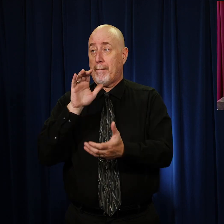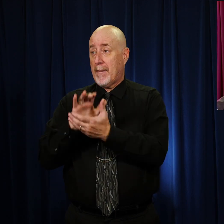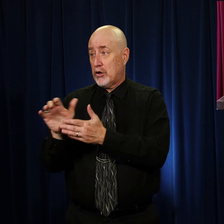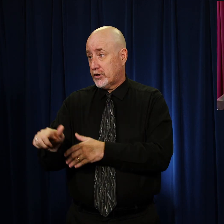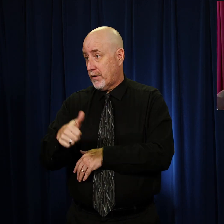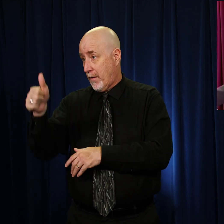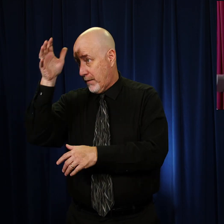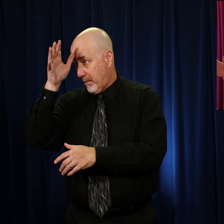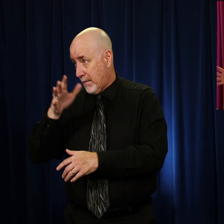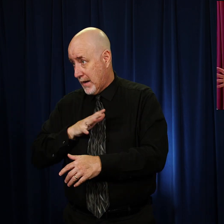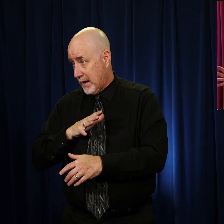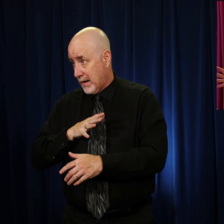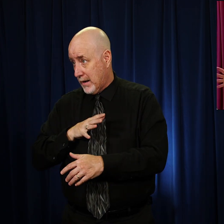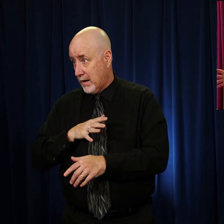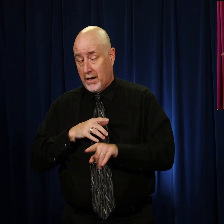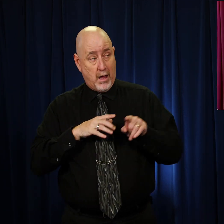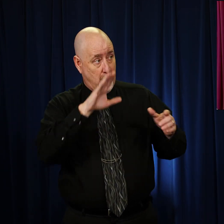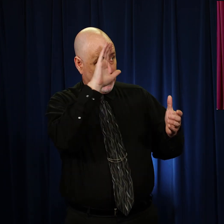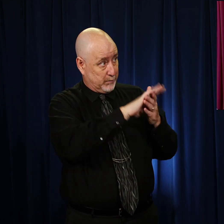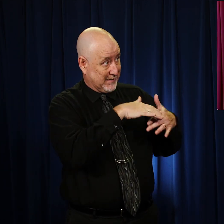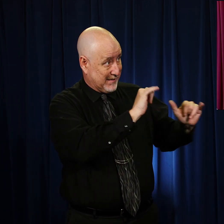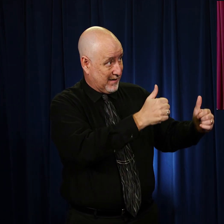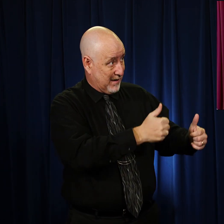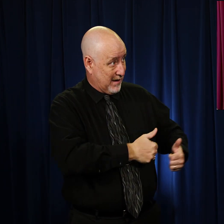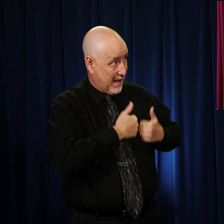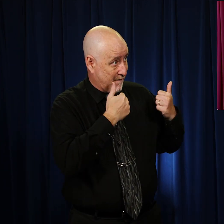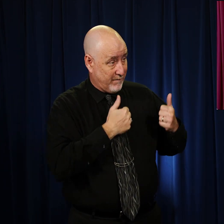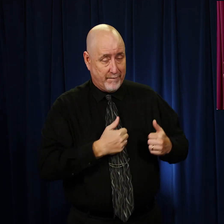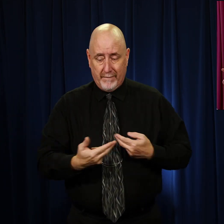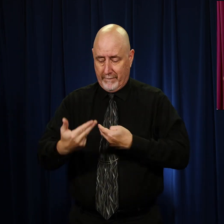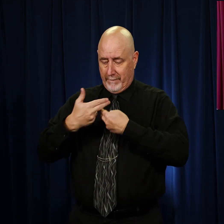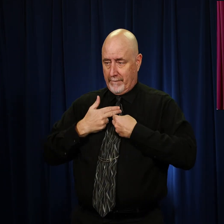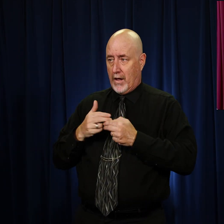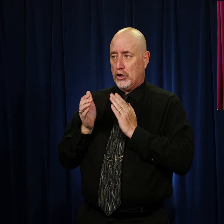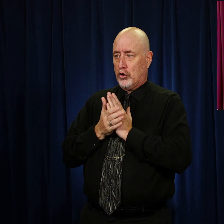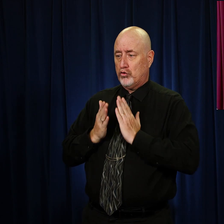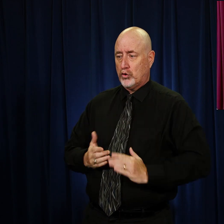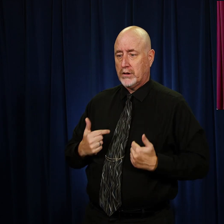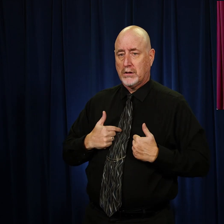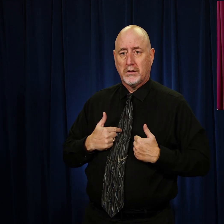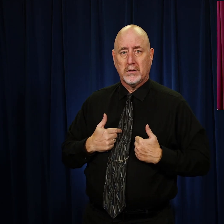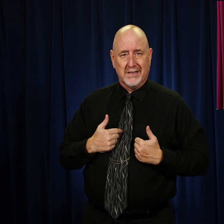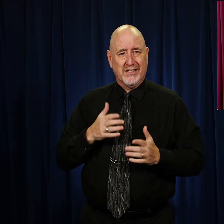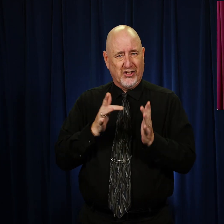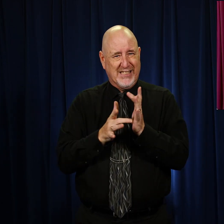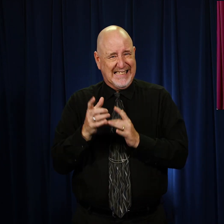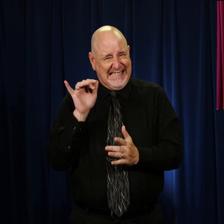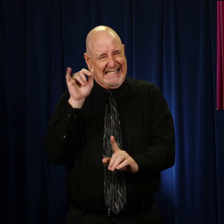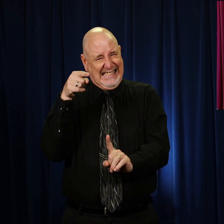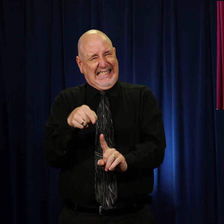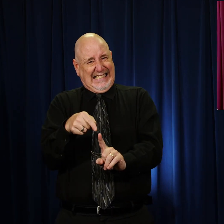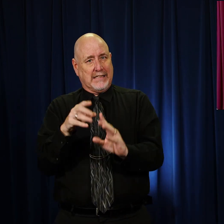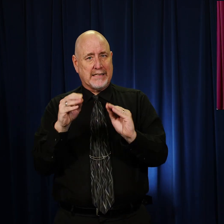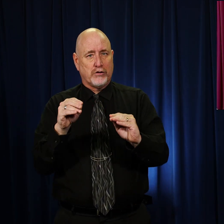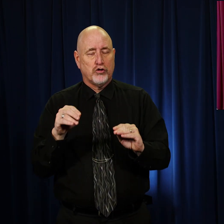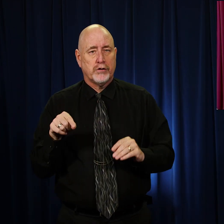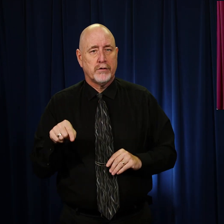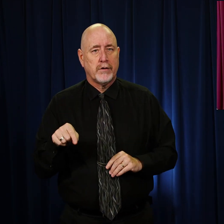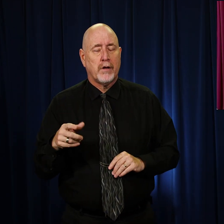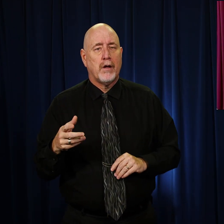marries another man while her husband lives, she shall be called an adulteress. That's exactly what Jesus is teaching